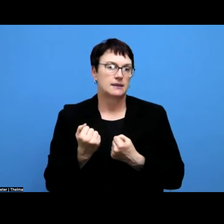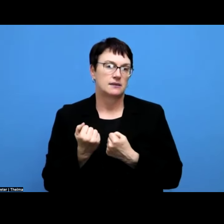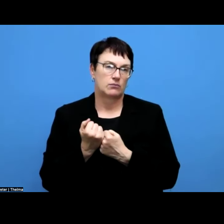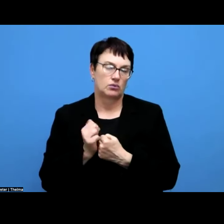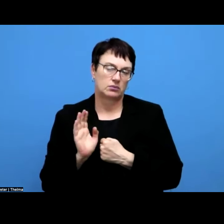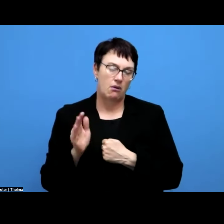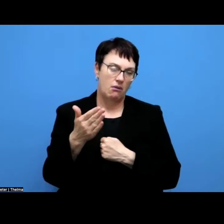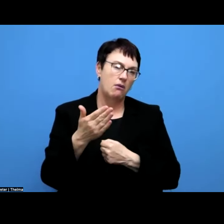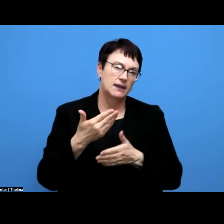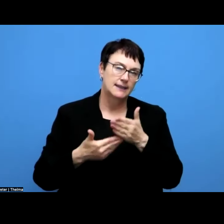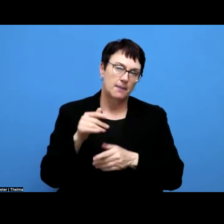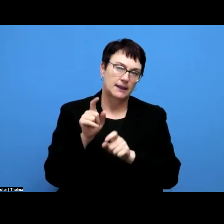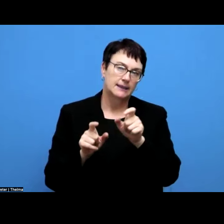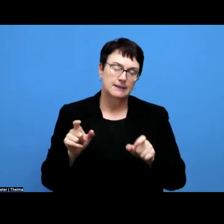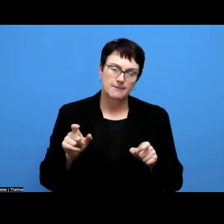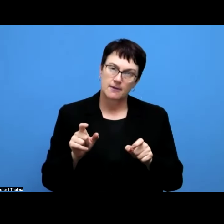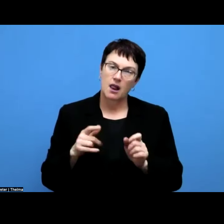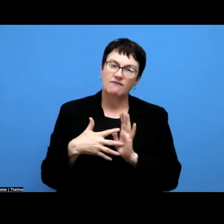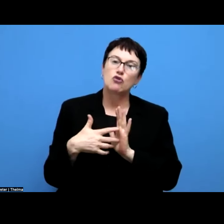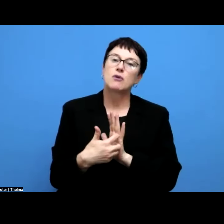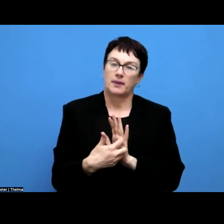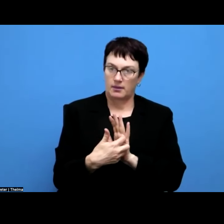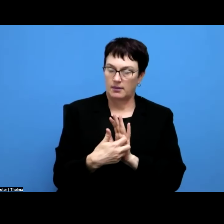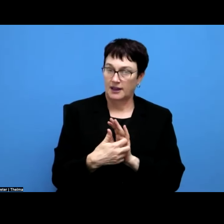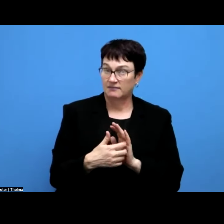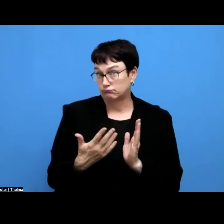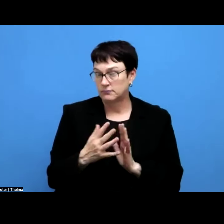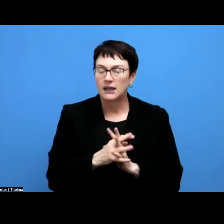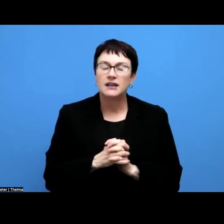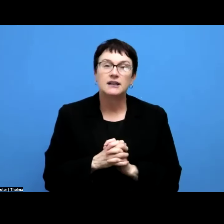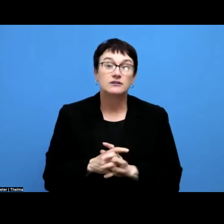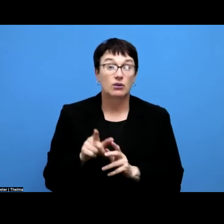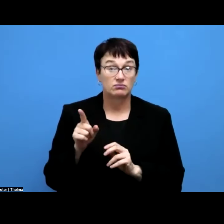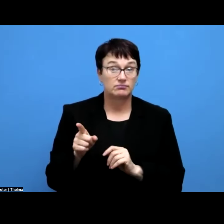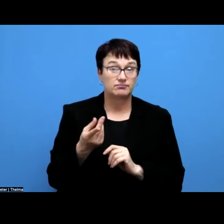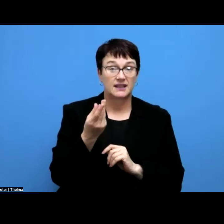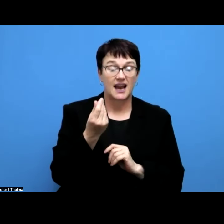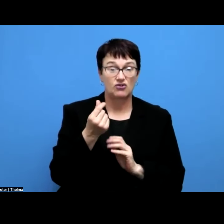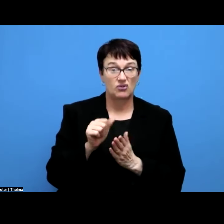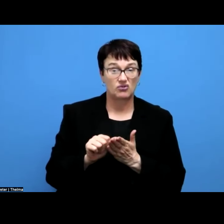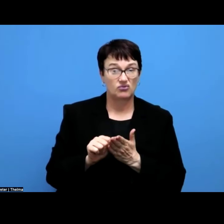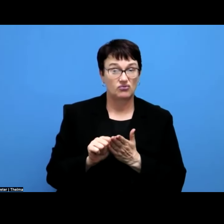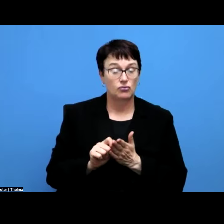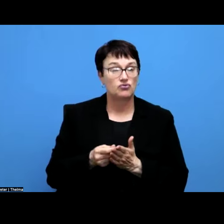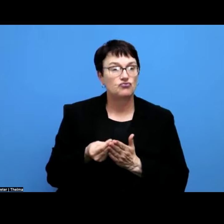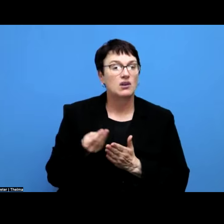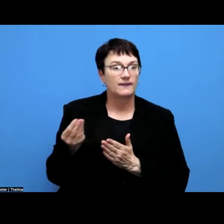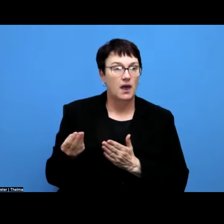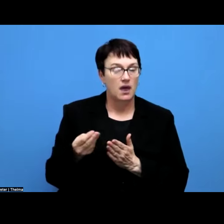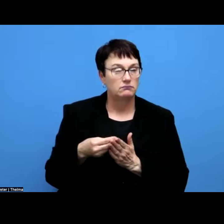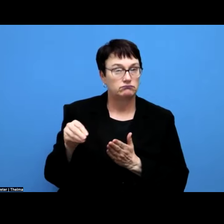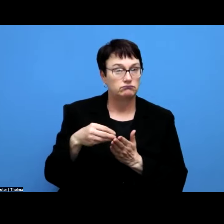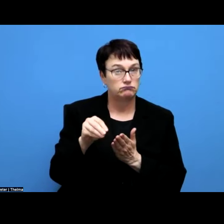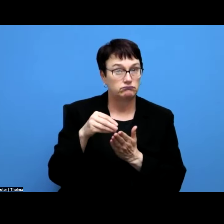for government-funded premiums. And so the cash transfer also for persons with disabilities improves the